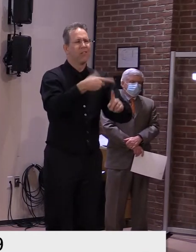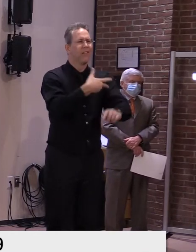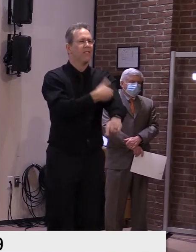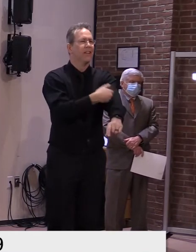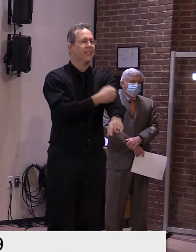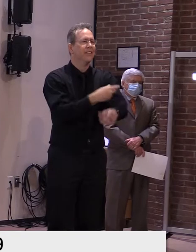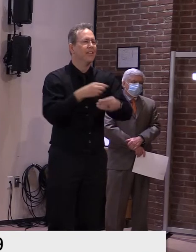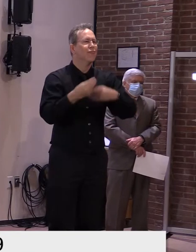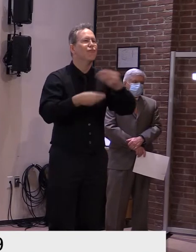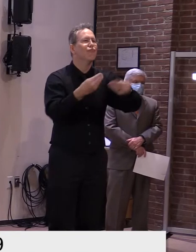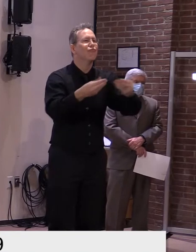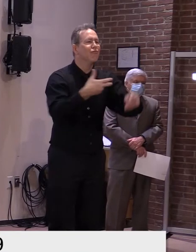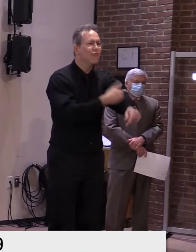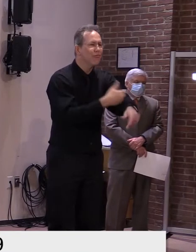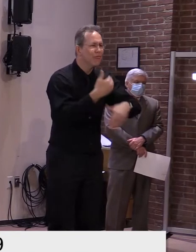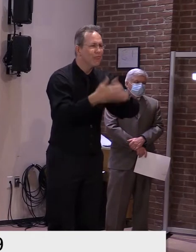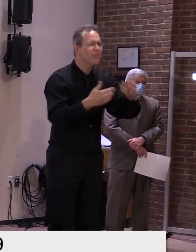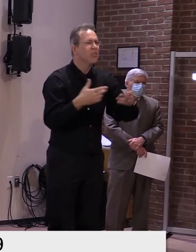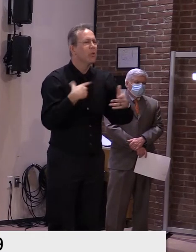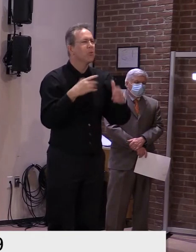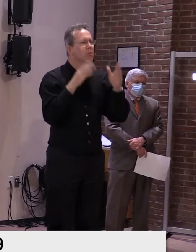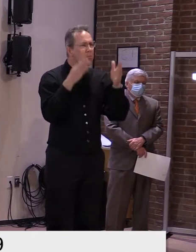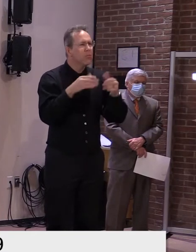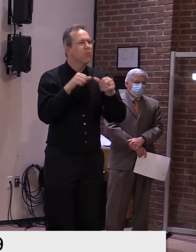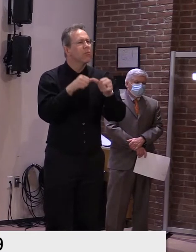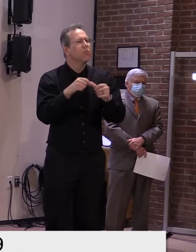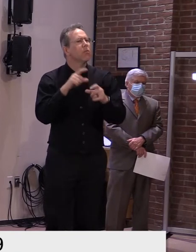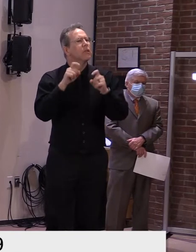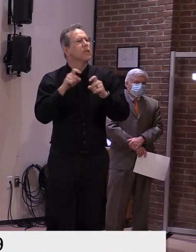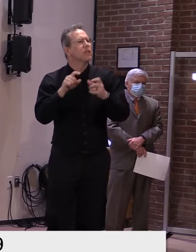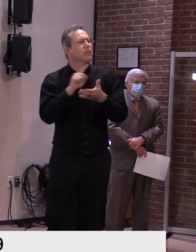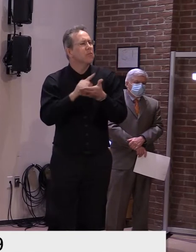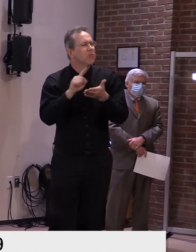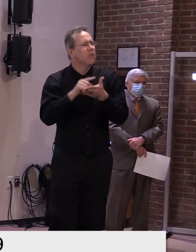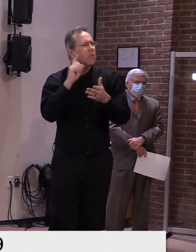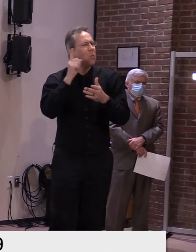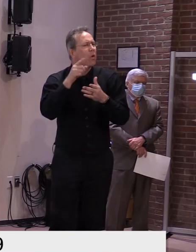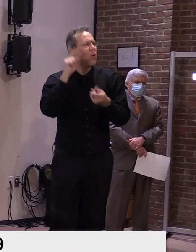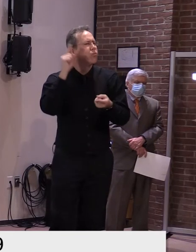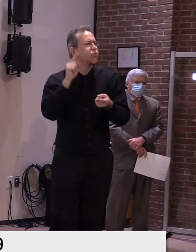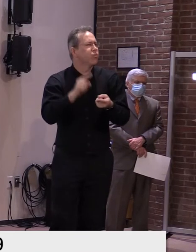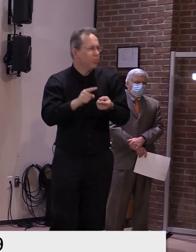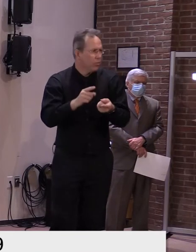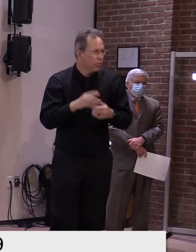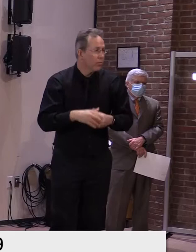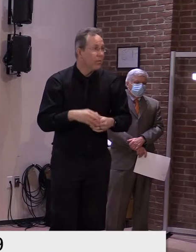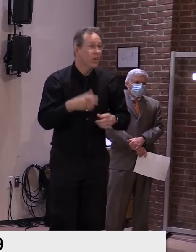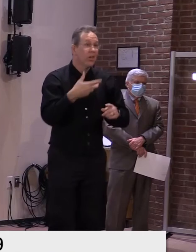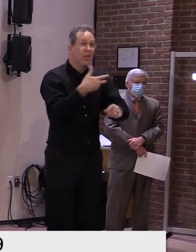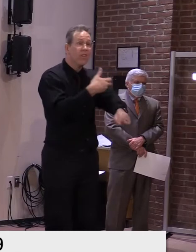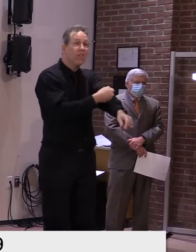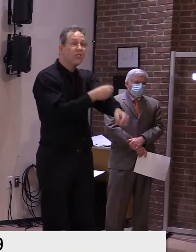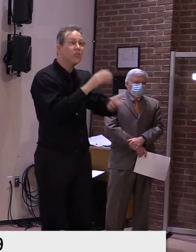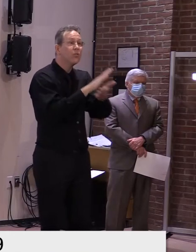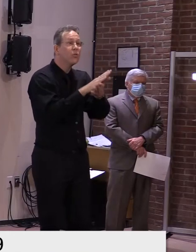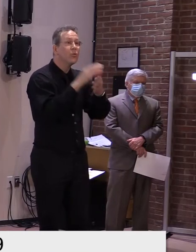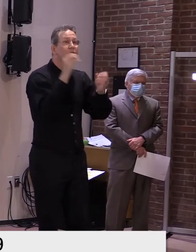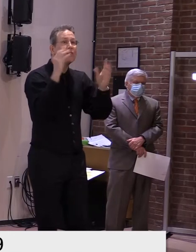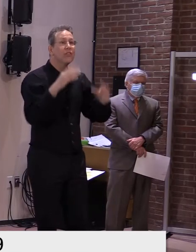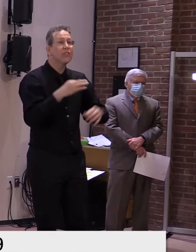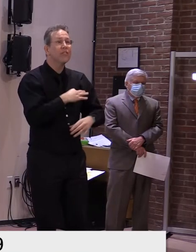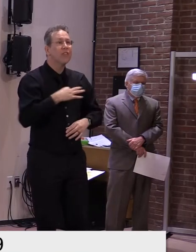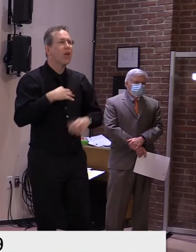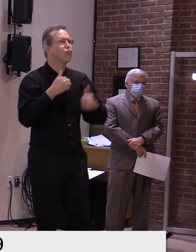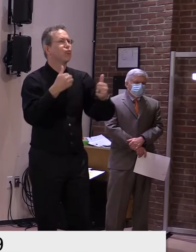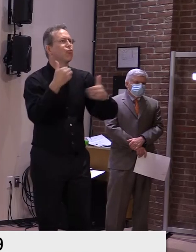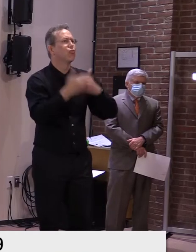the testing for the next several weeks. The vaccination program for school staff is working very well. We're working closely